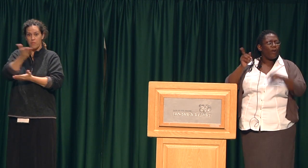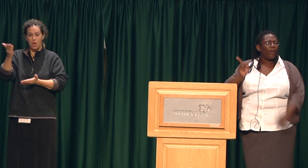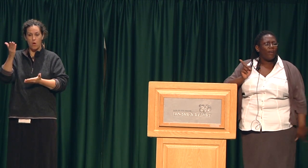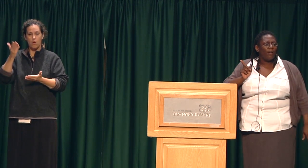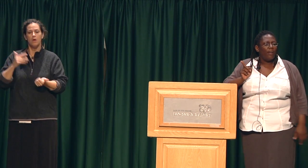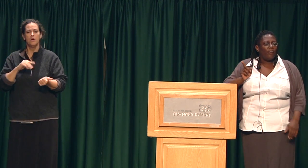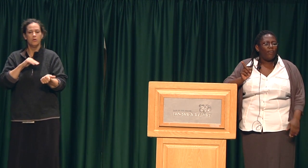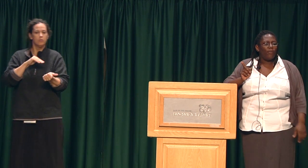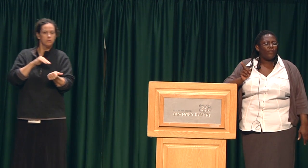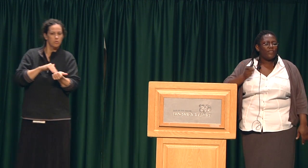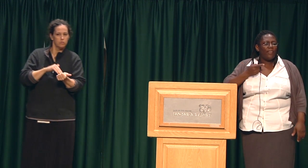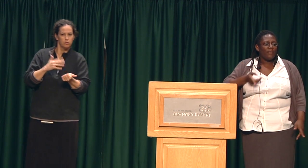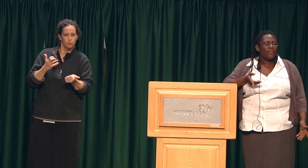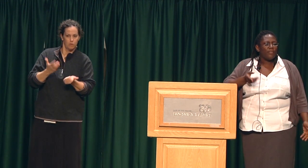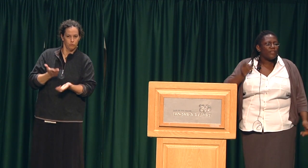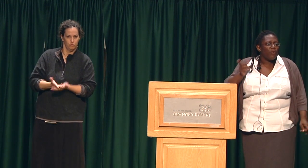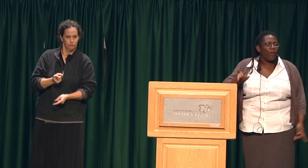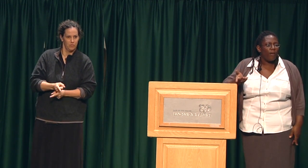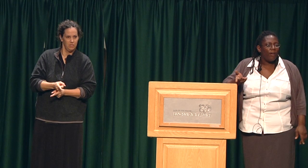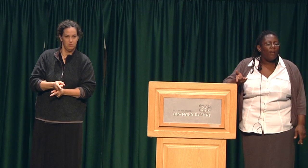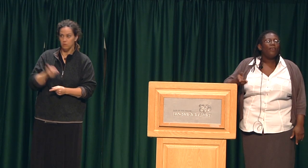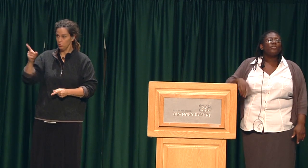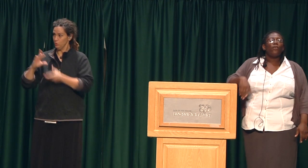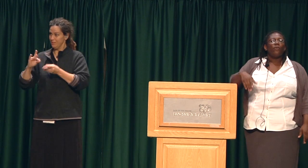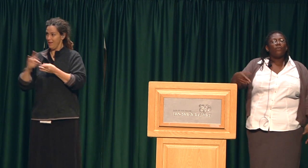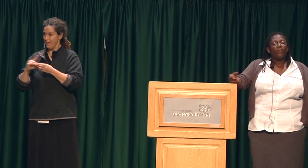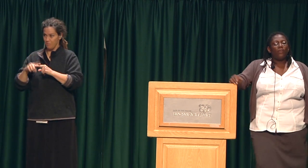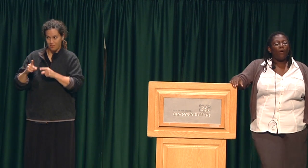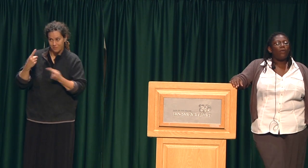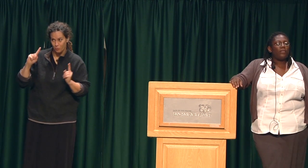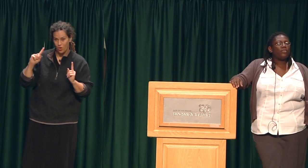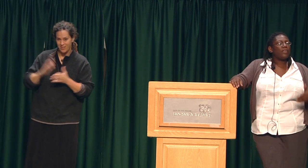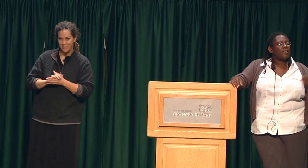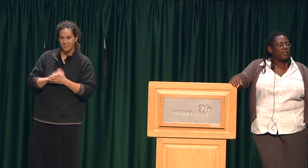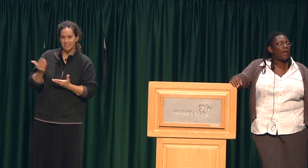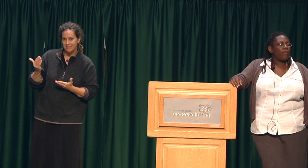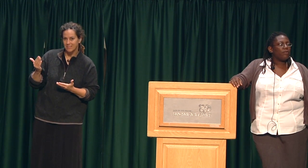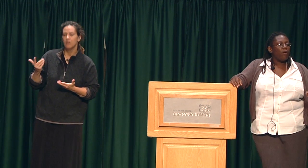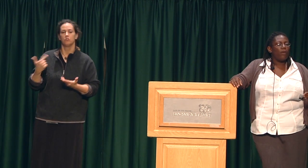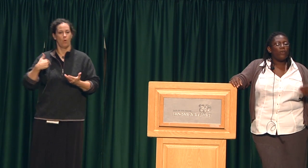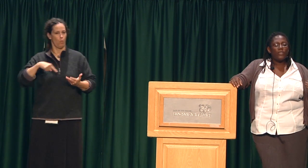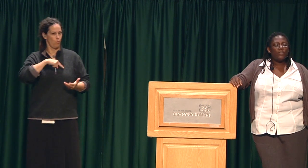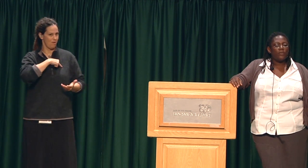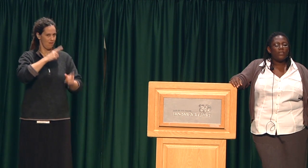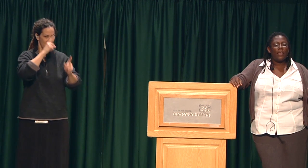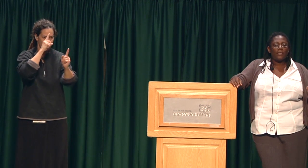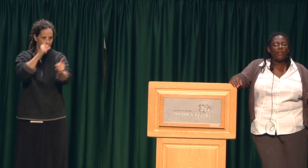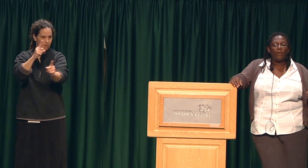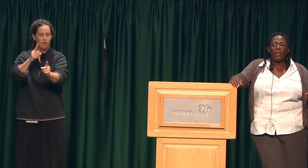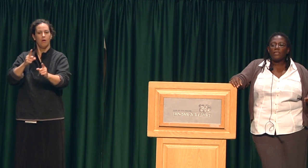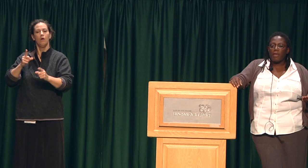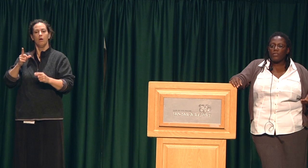this work? You know, you said this, but does it work? So the goal is to test this out on nursing students